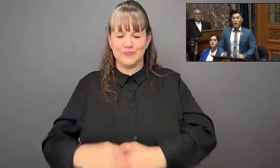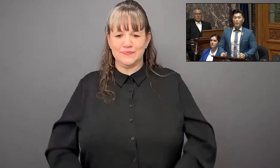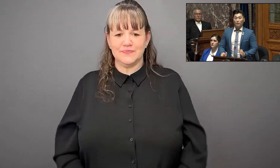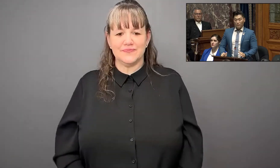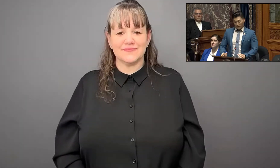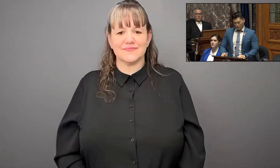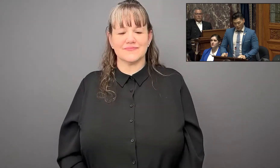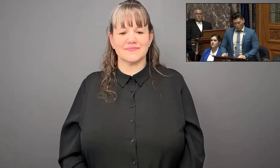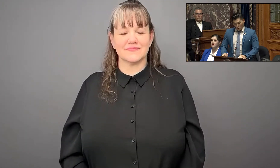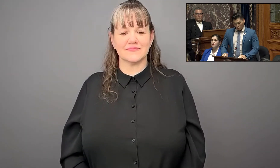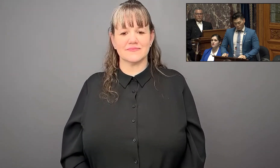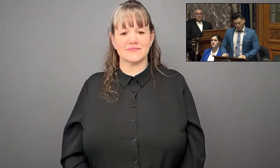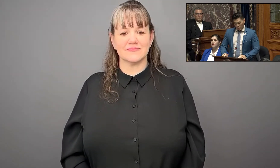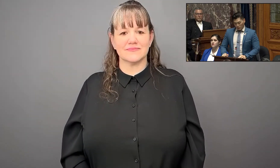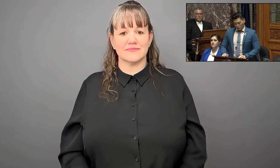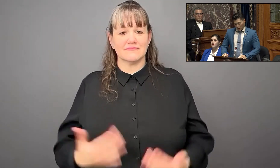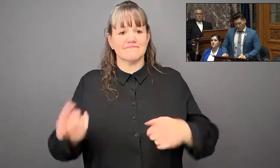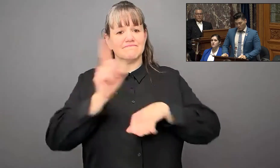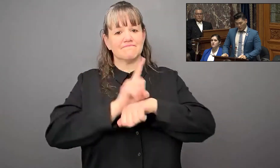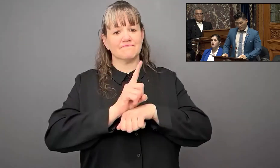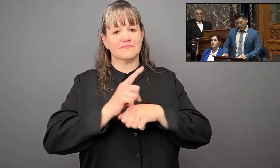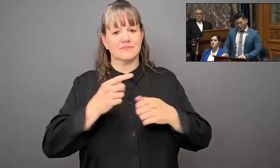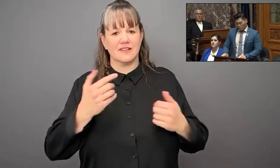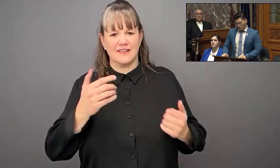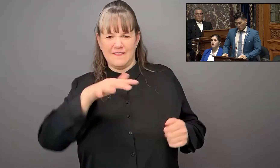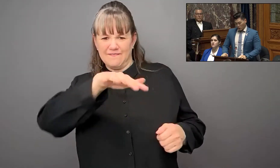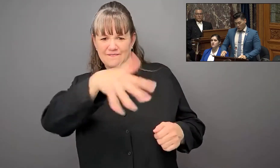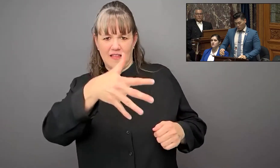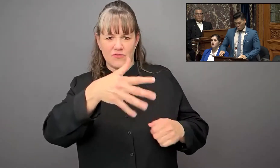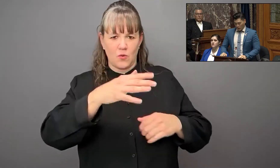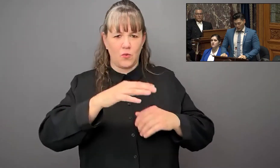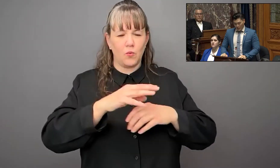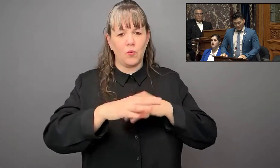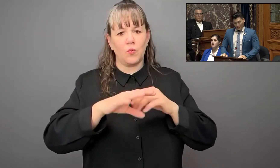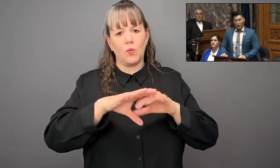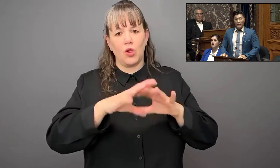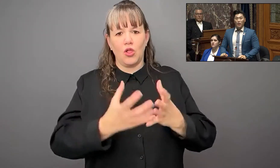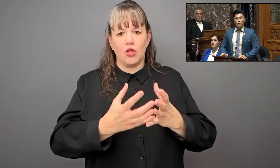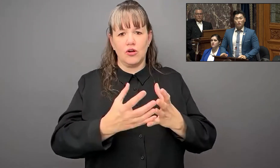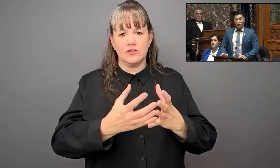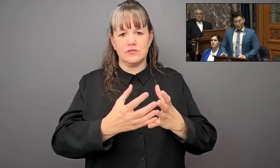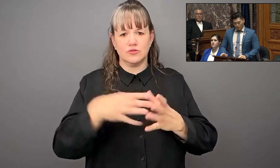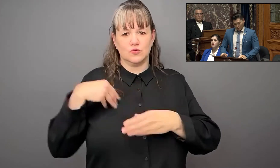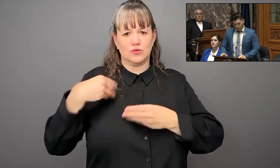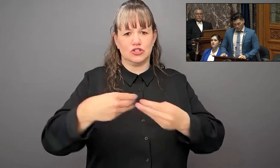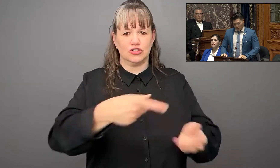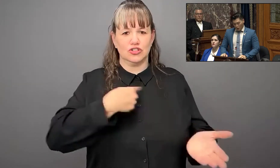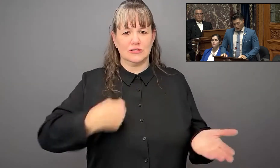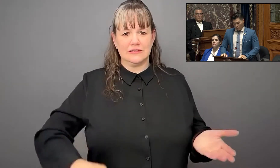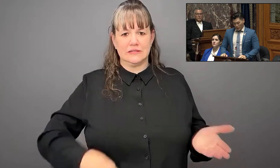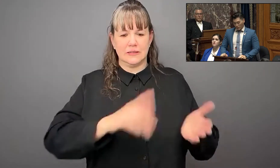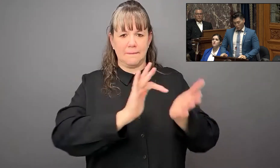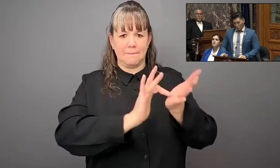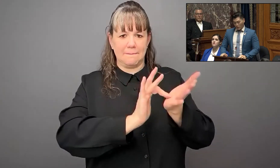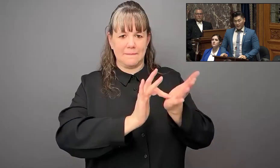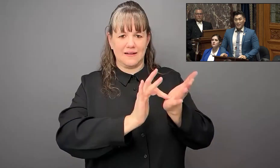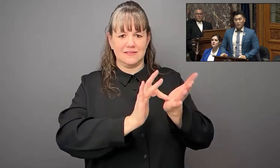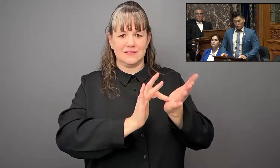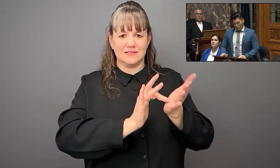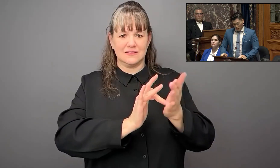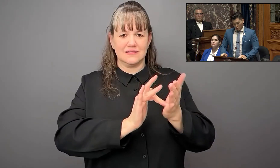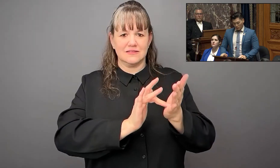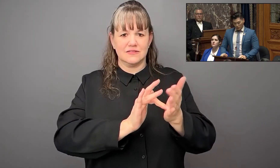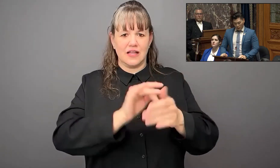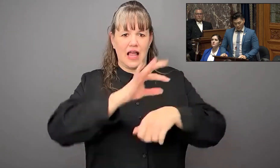the upcoming 5th World Traditional Chinese Medicine Acupuncture Cultural Week starting on June 21st, hosted by the Home of